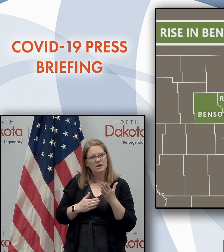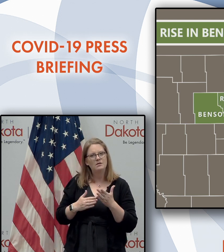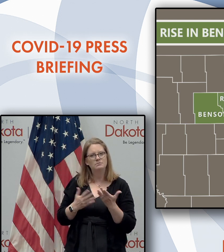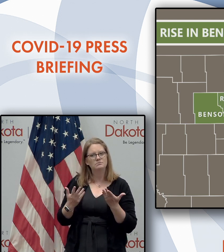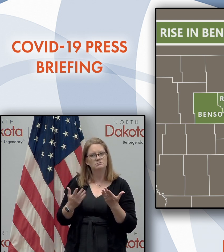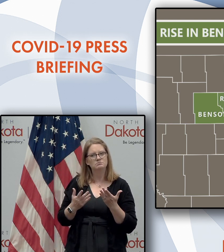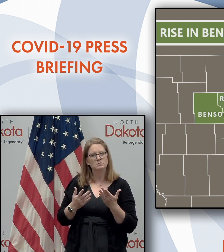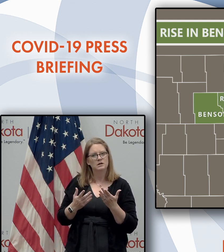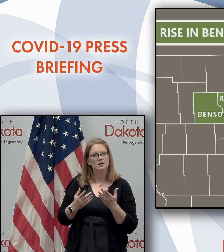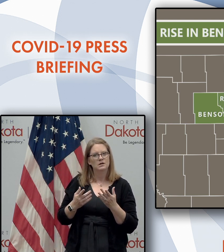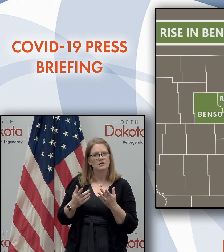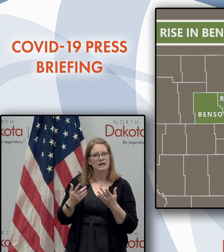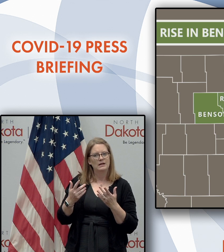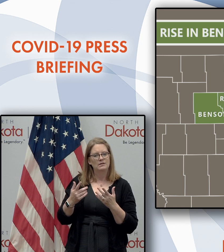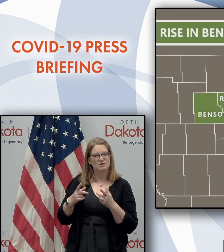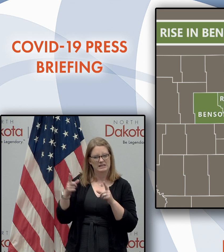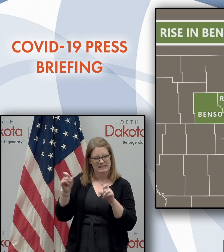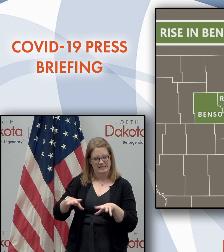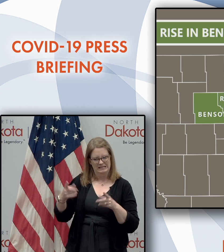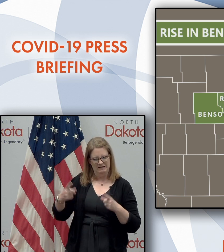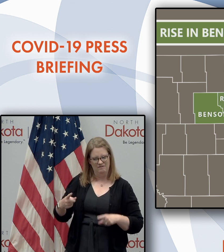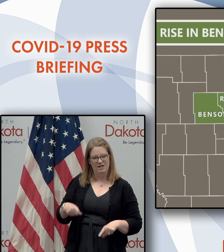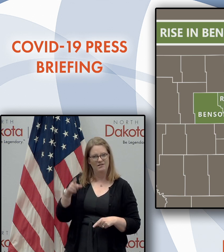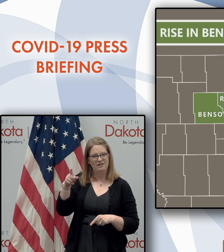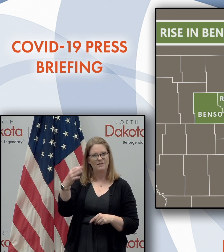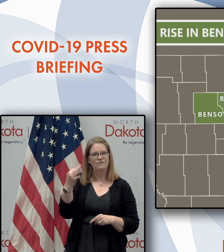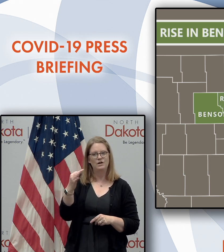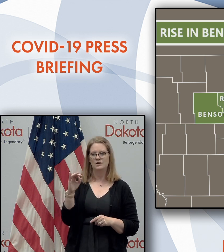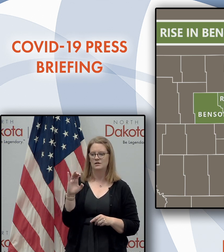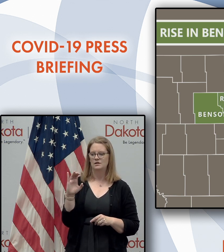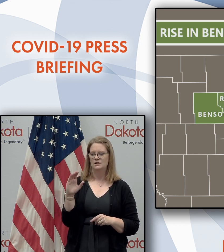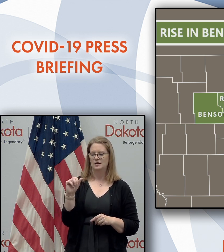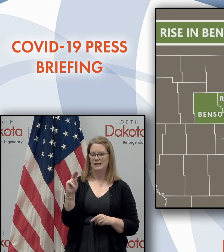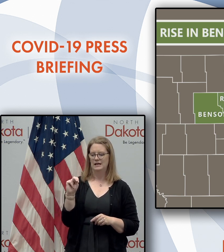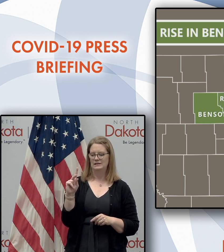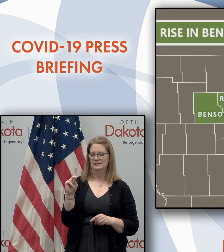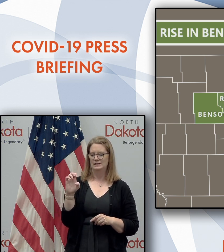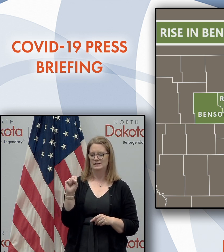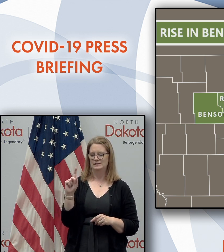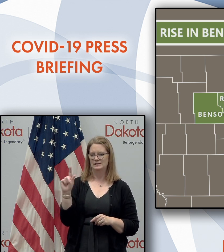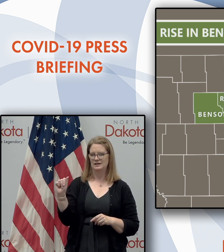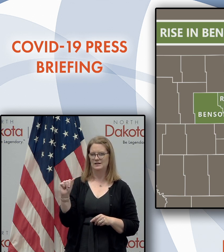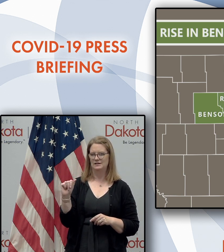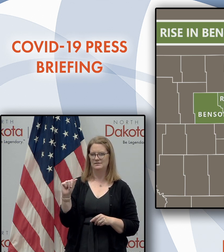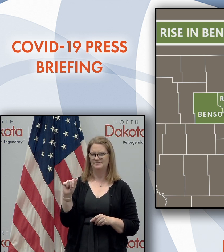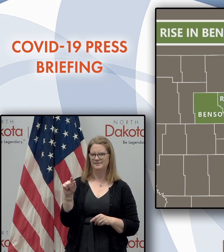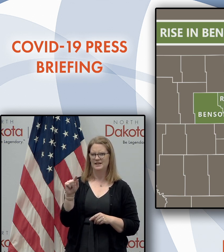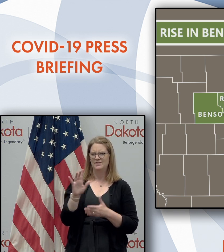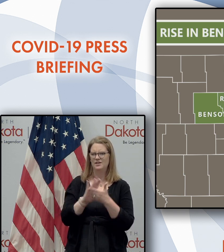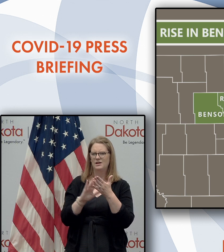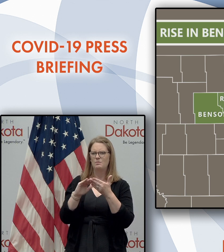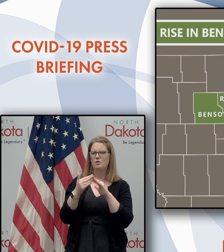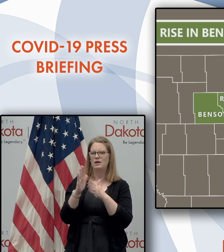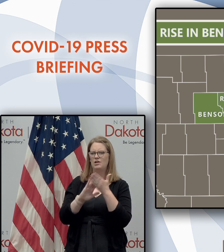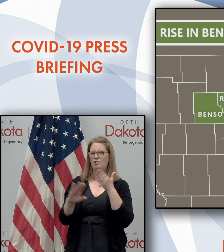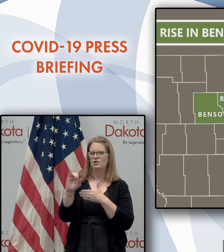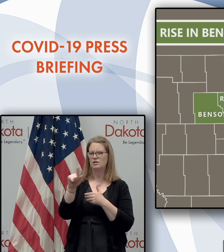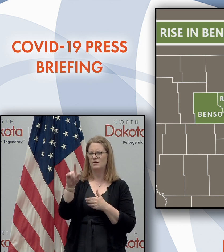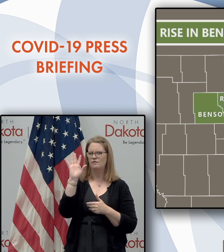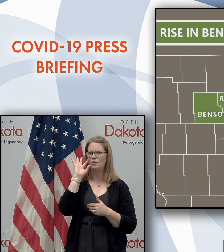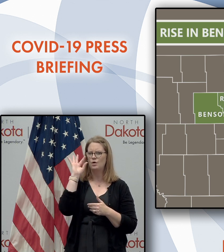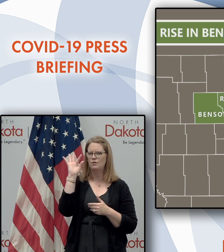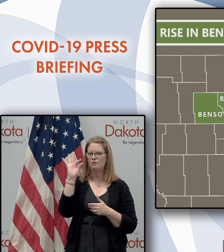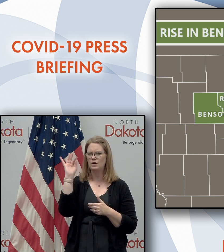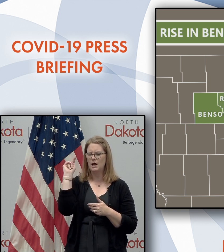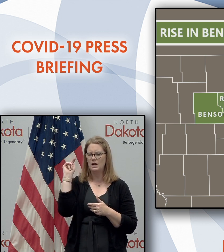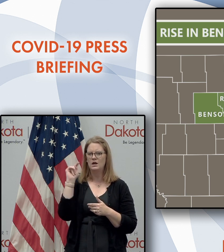large testing event that we held on Friday at the Chandeska Chicana Community College in Fort Totten.